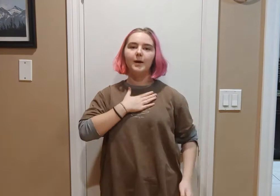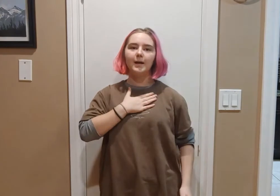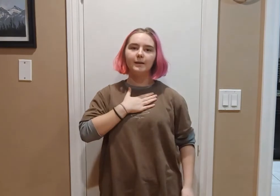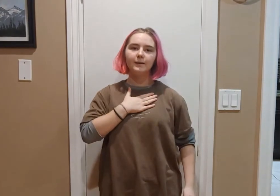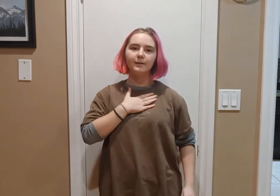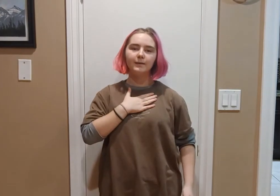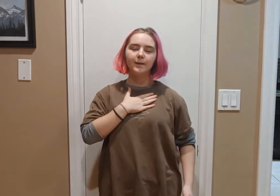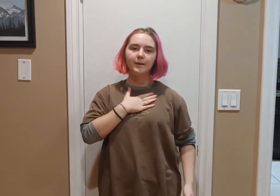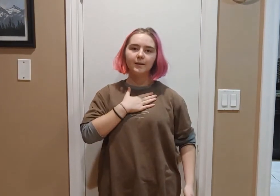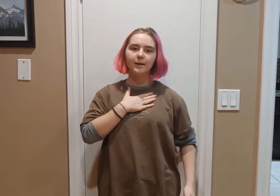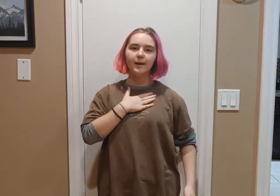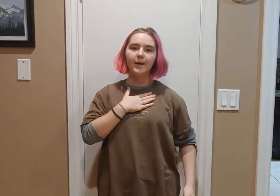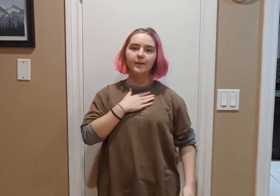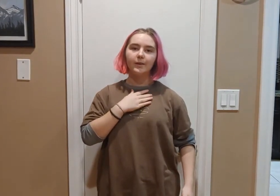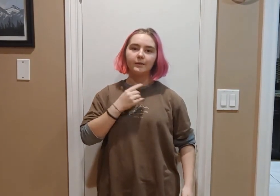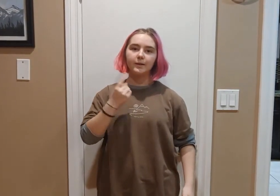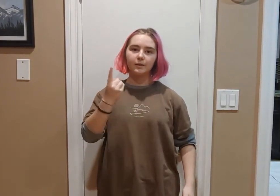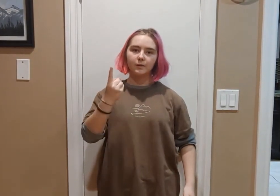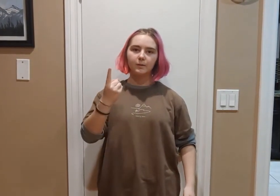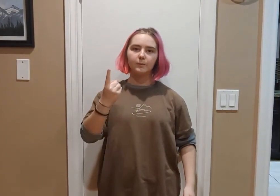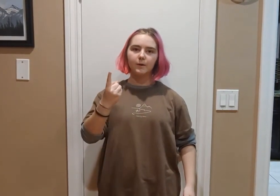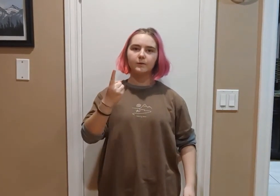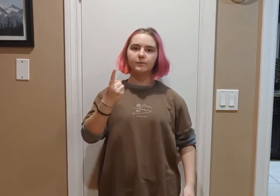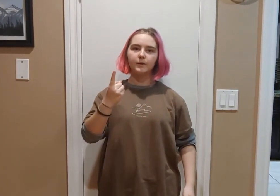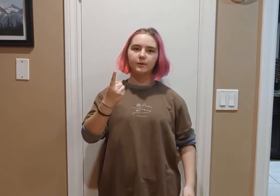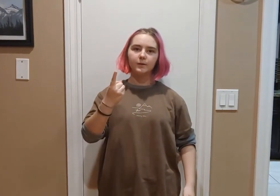mine. And then take your pointer finger